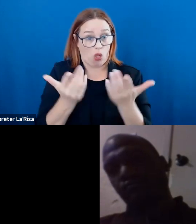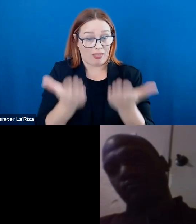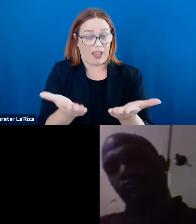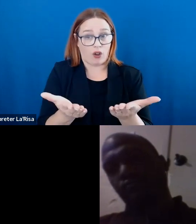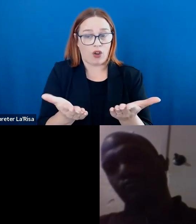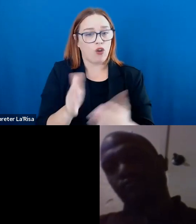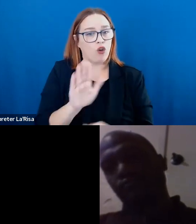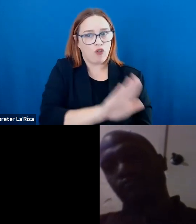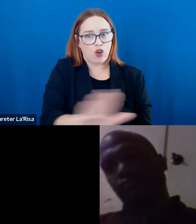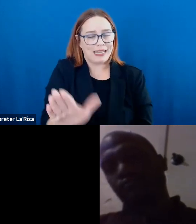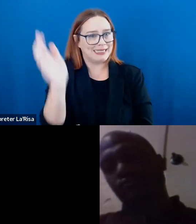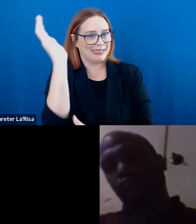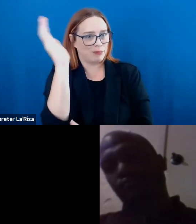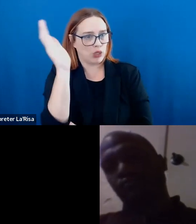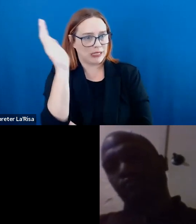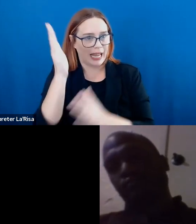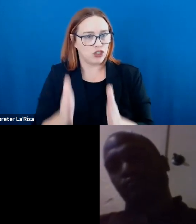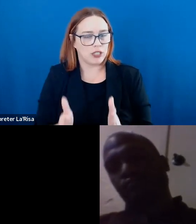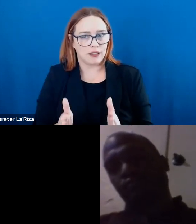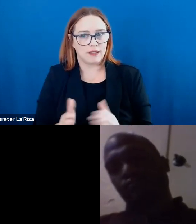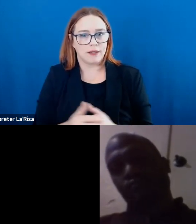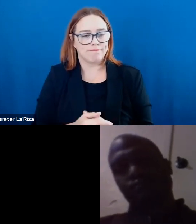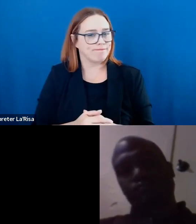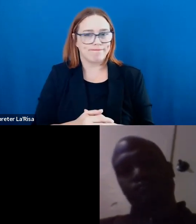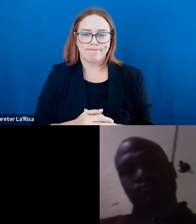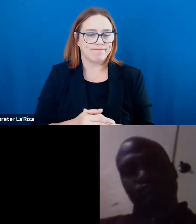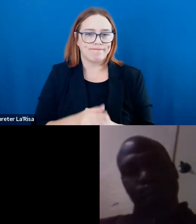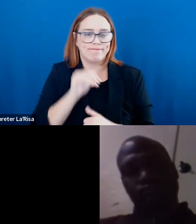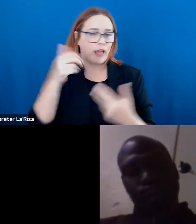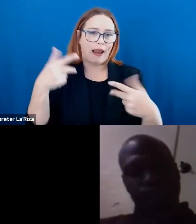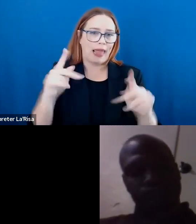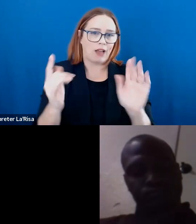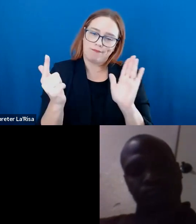his presentation, and they escorted